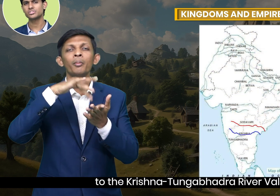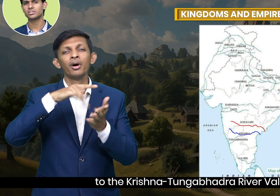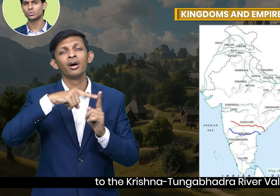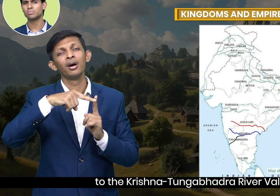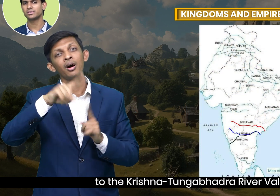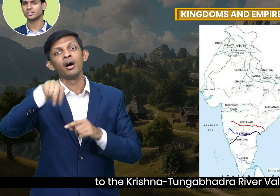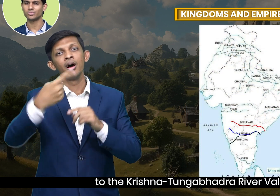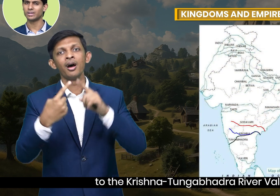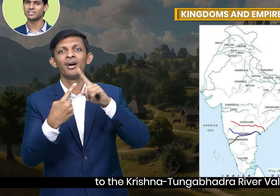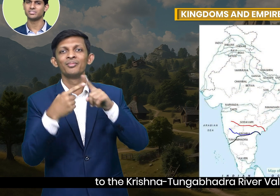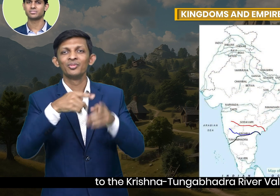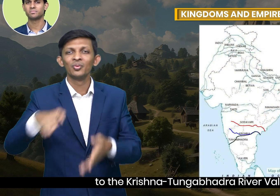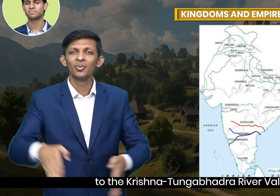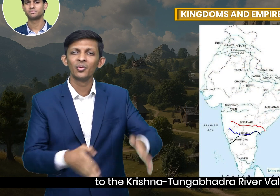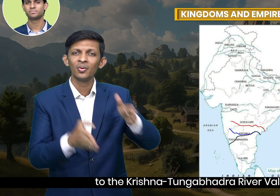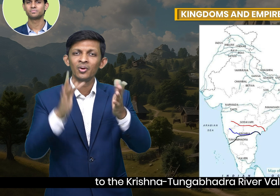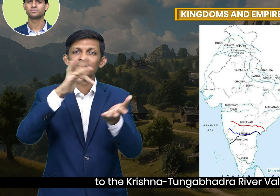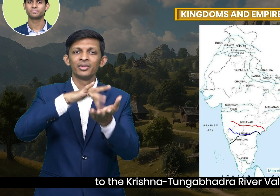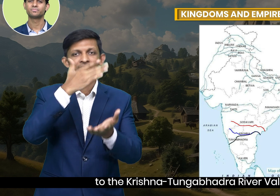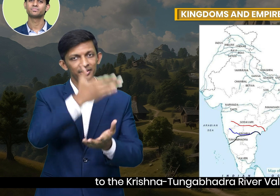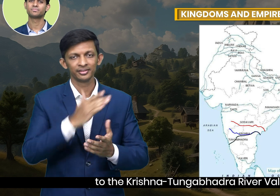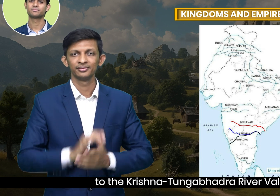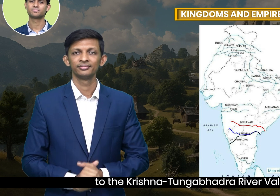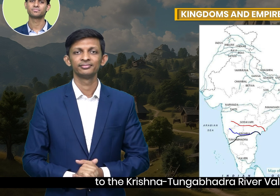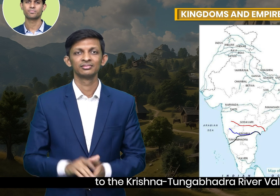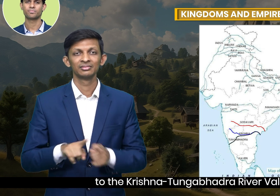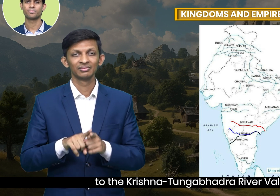the Krishna-Tungabhadra river valleys.